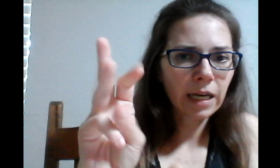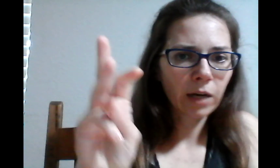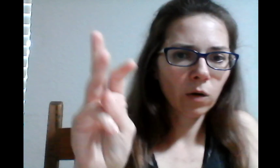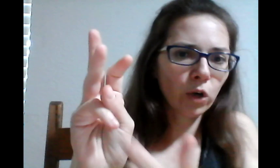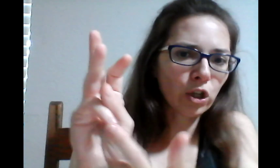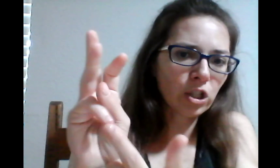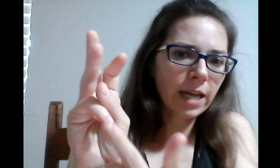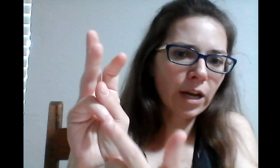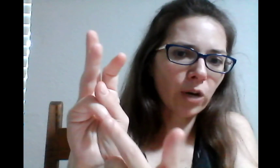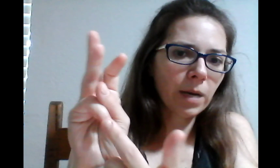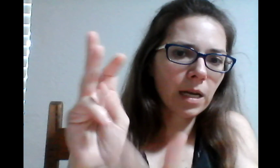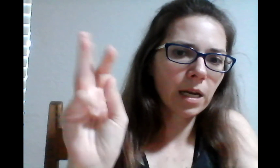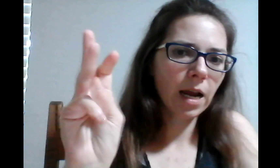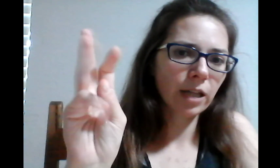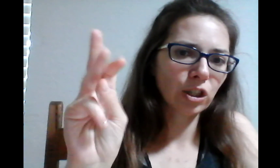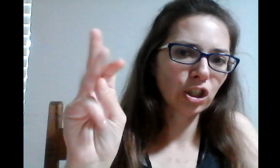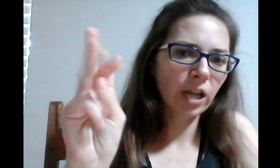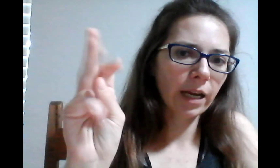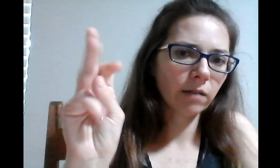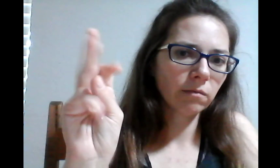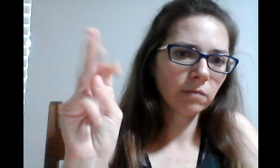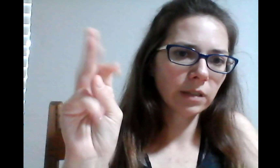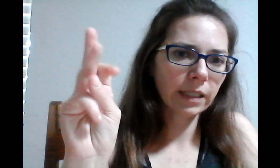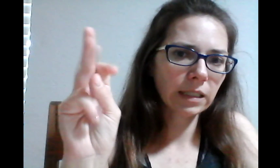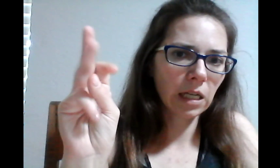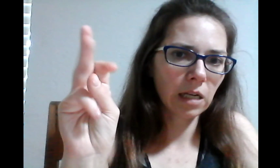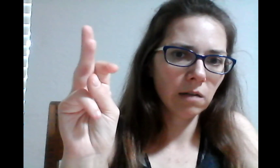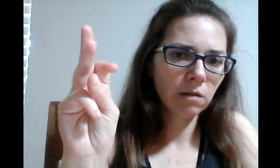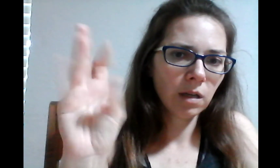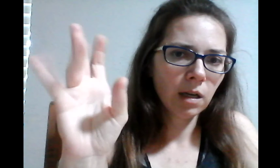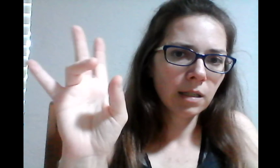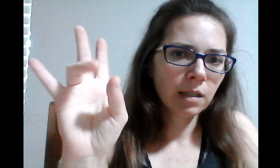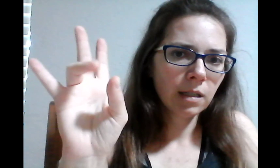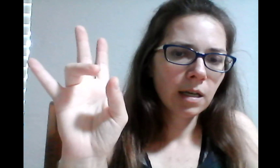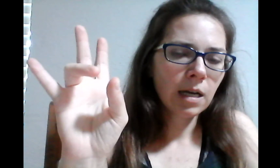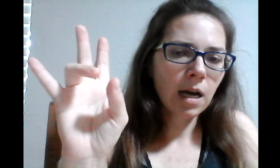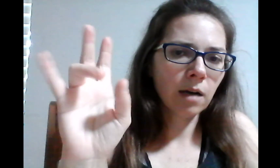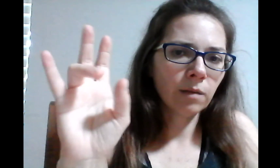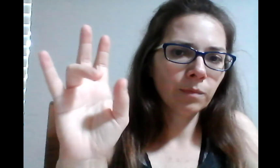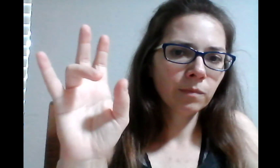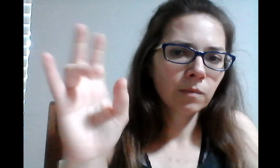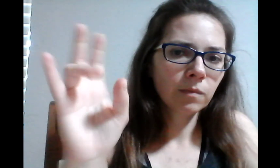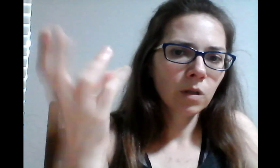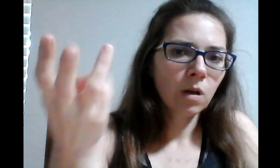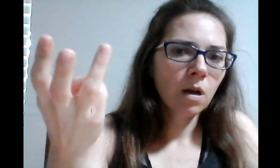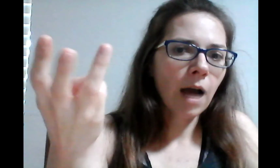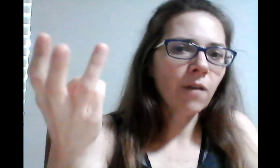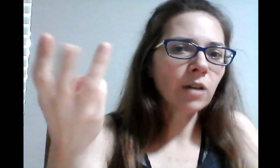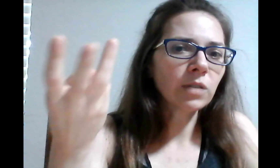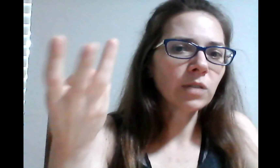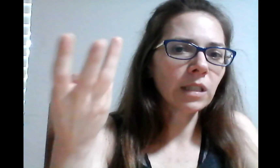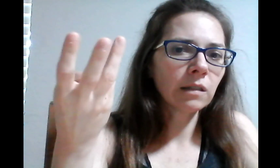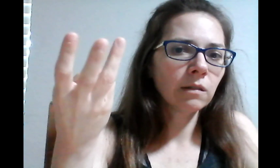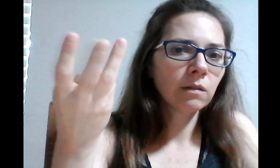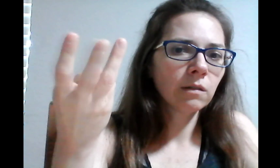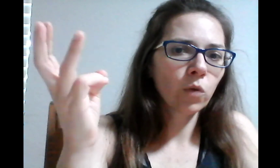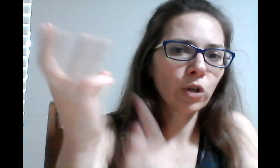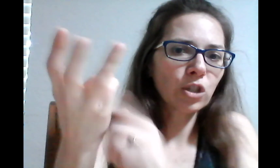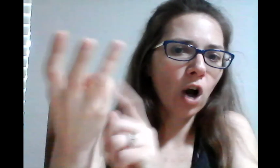16, where you just take your pinky and just shake it. 16. I've also seen where you start off